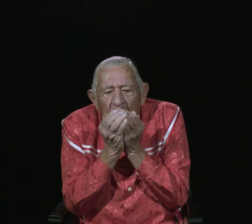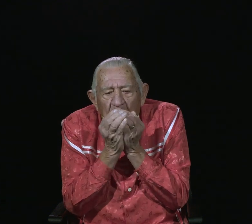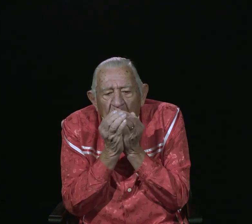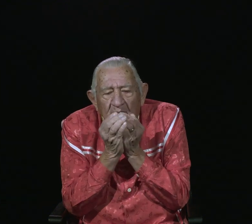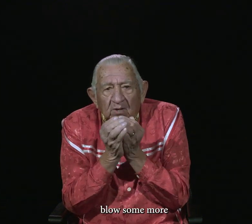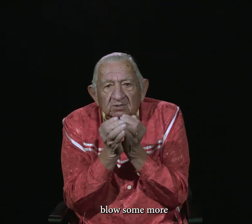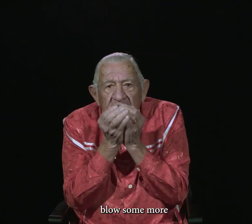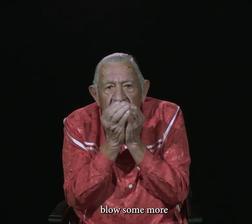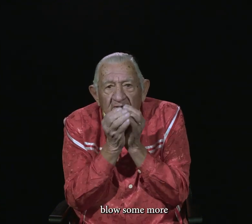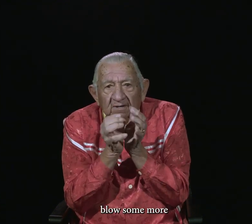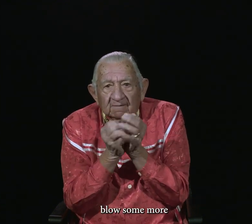Blow some more,